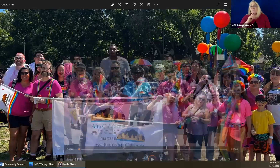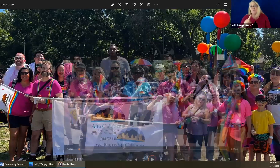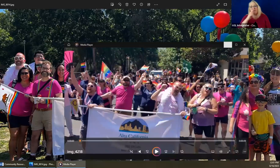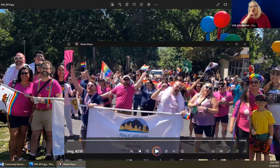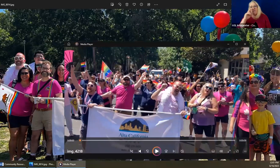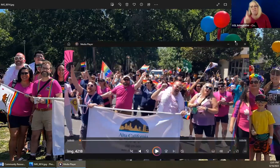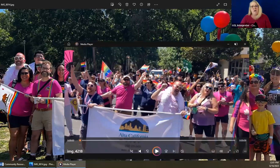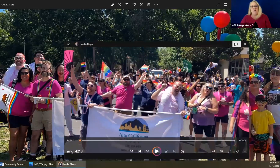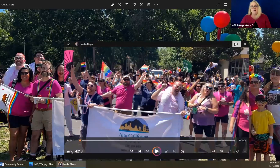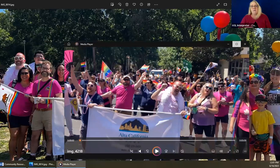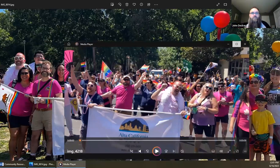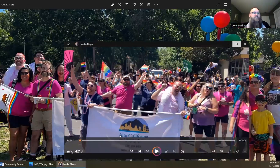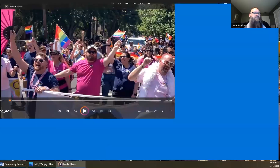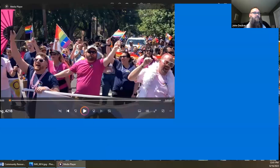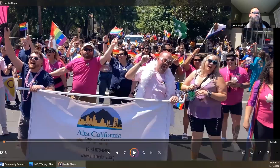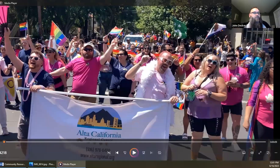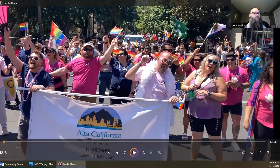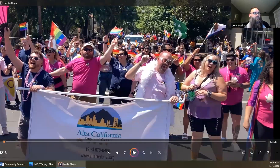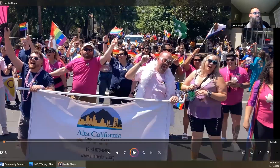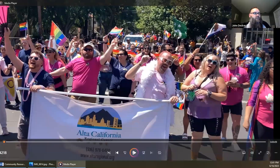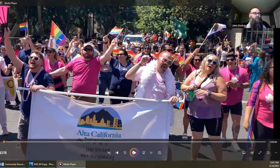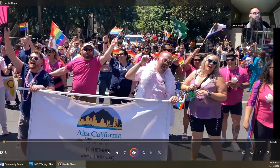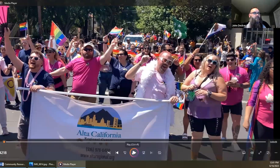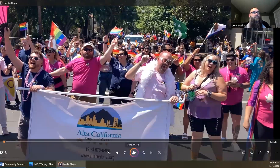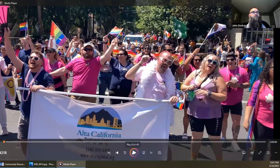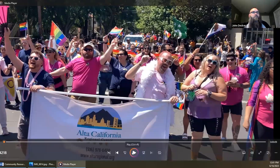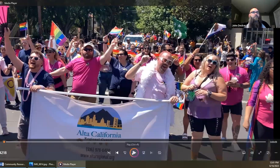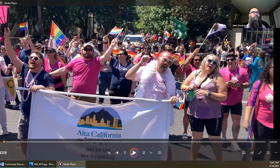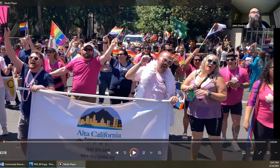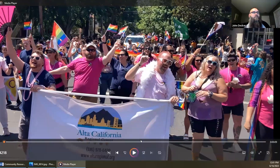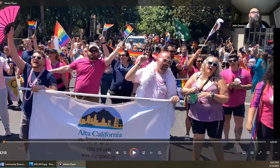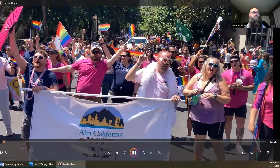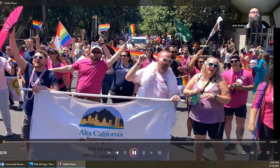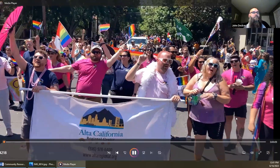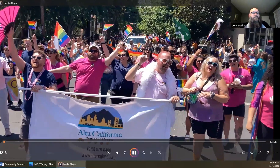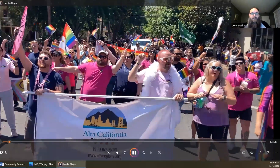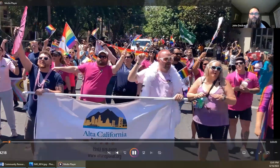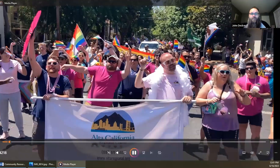And speaking of a blast, and I don't know if it'll do this, I wonder if it will share my video.